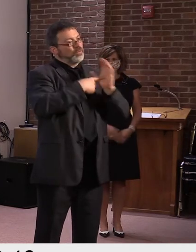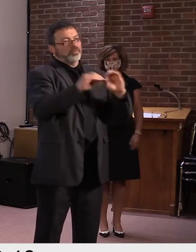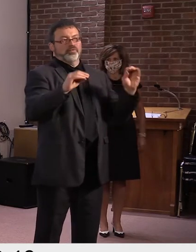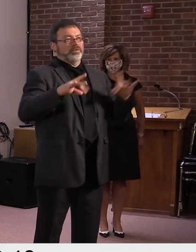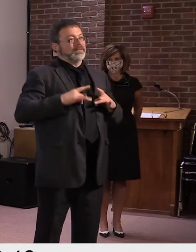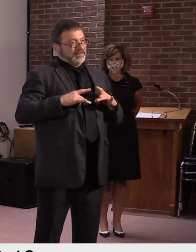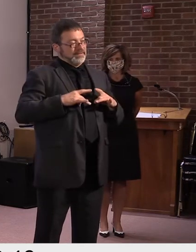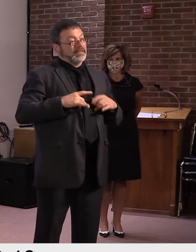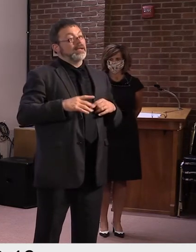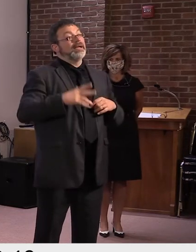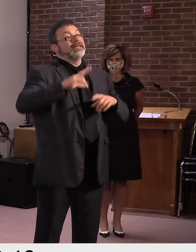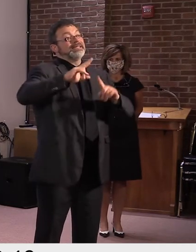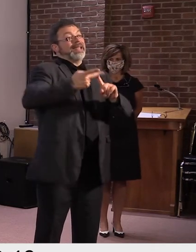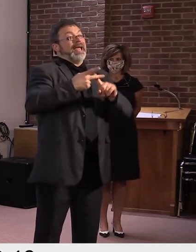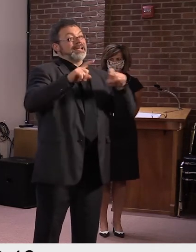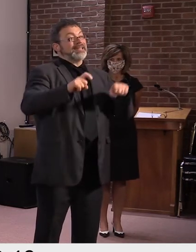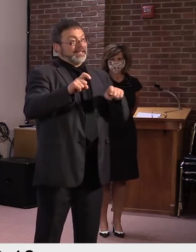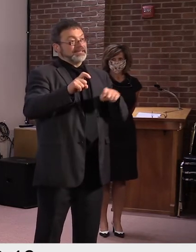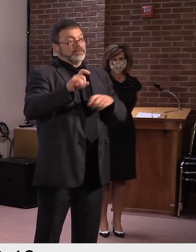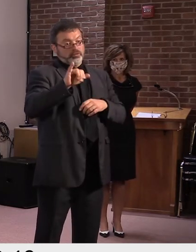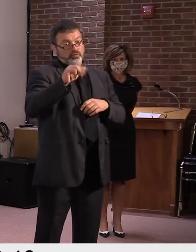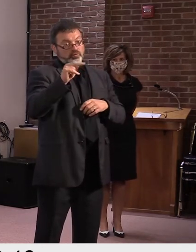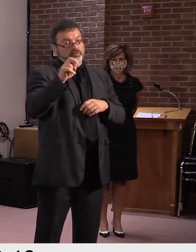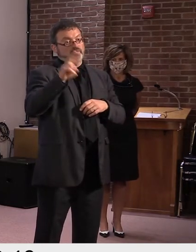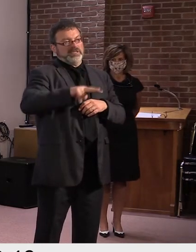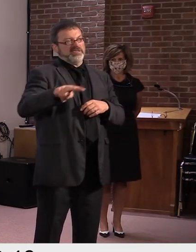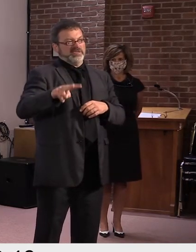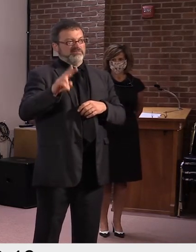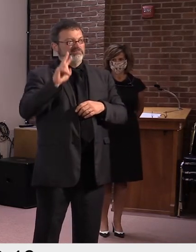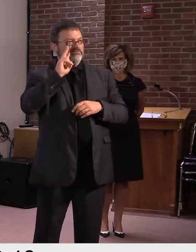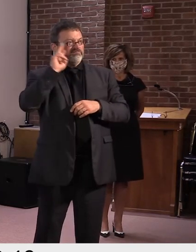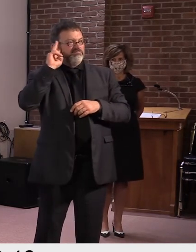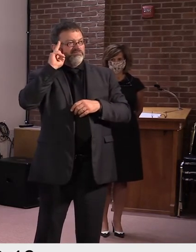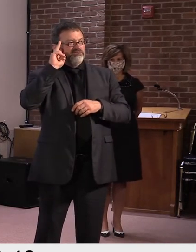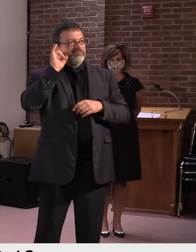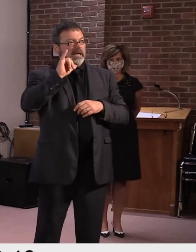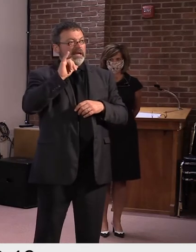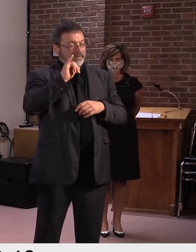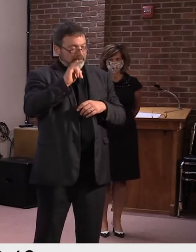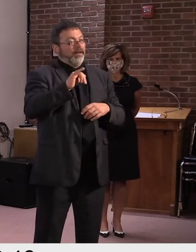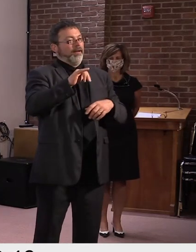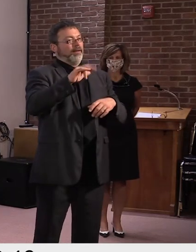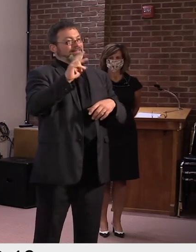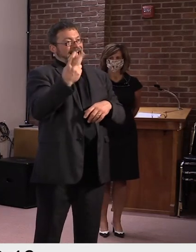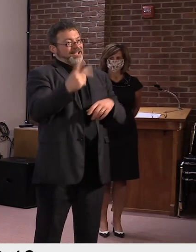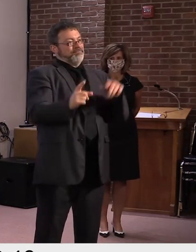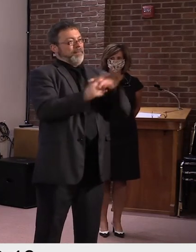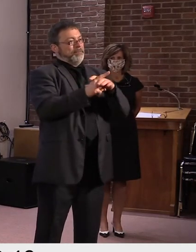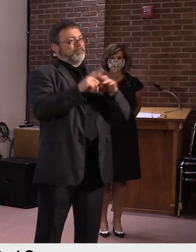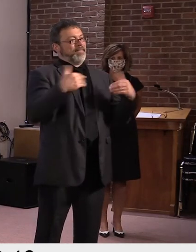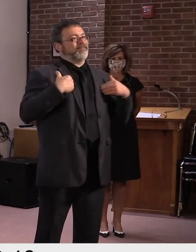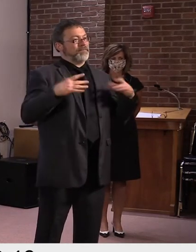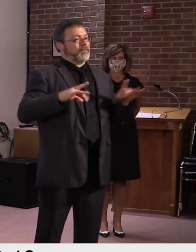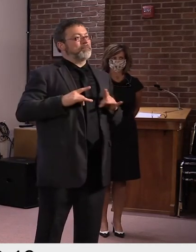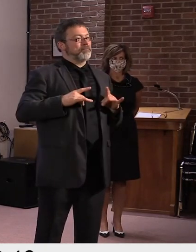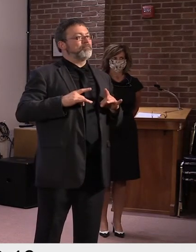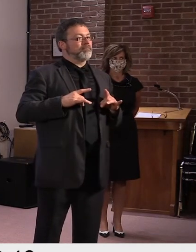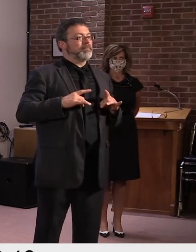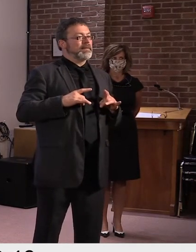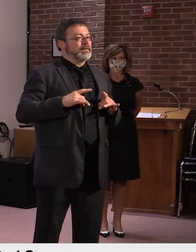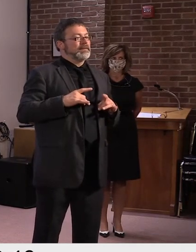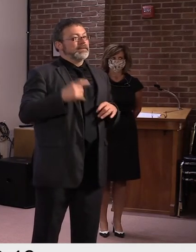22nd. It came back positive. The inmate is quarantined, as is all new entries into the